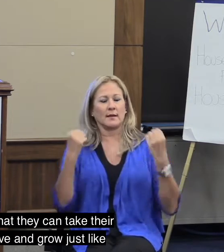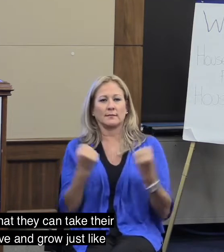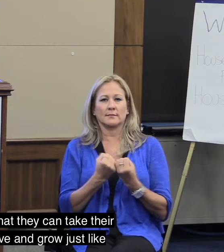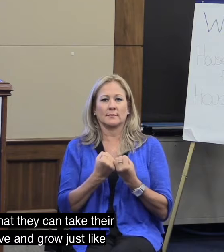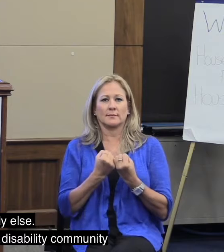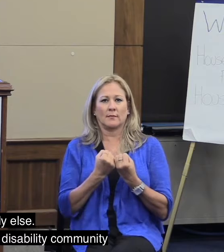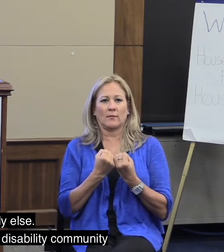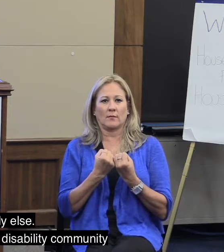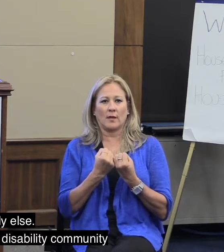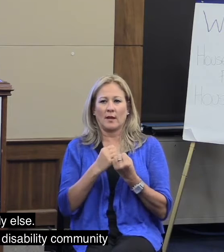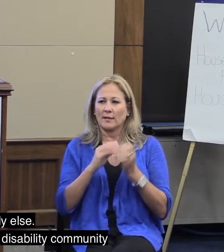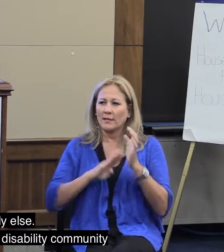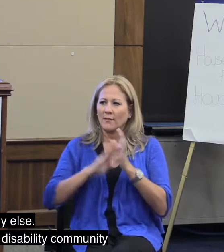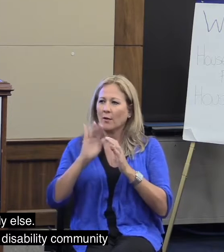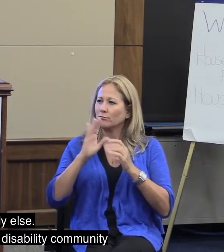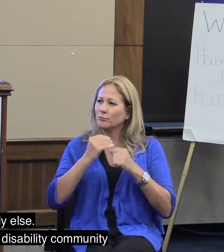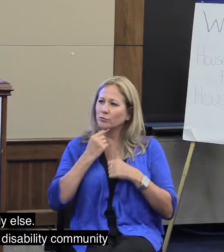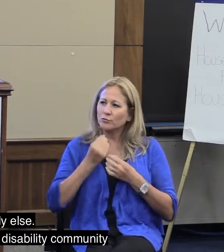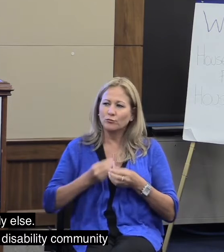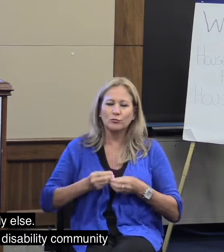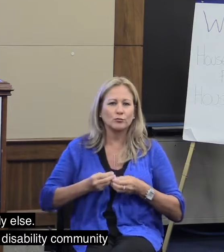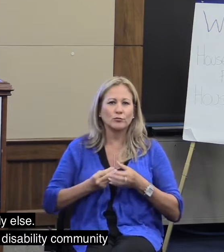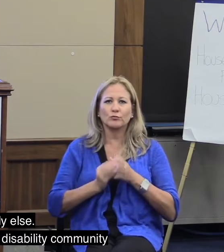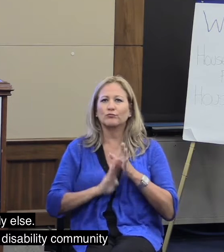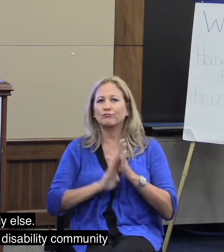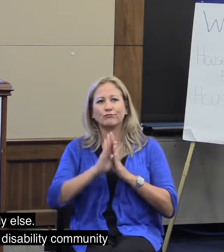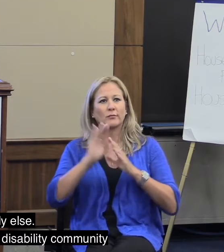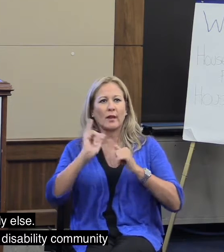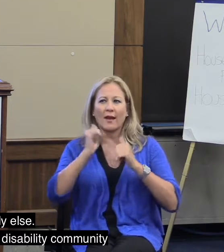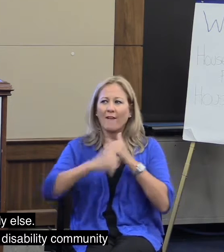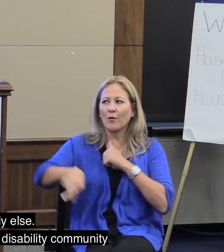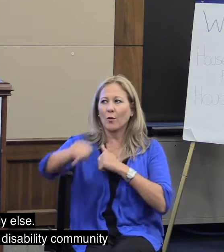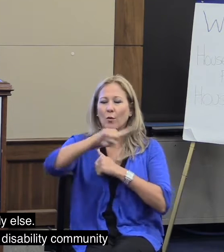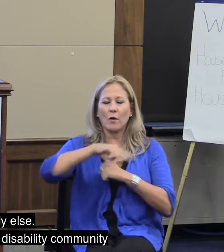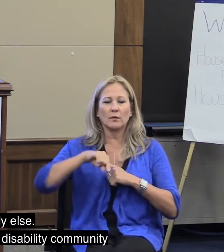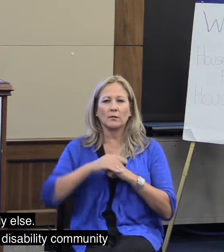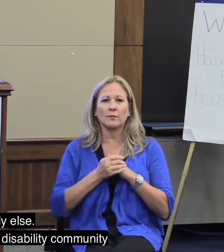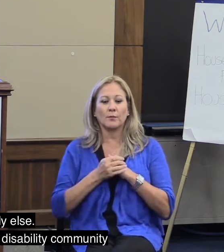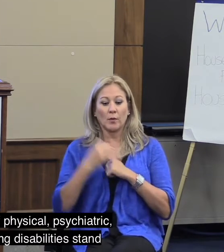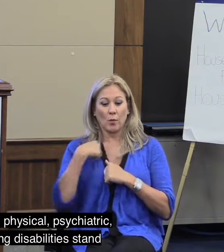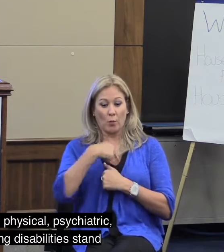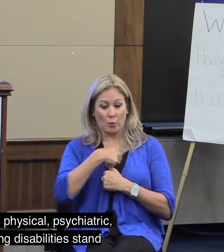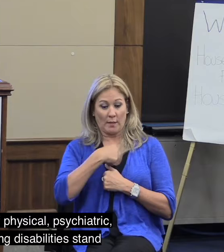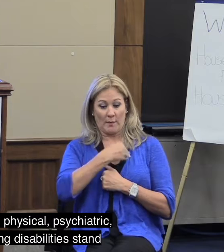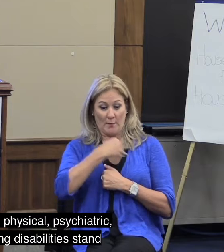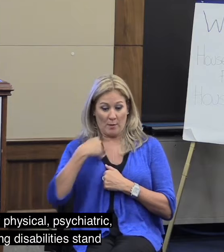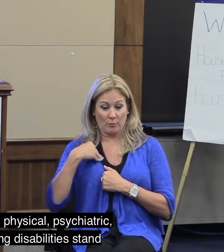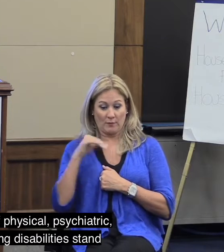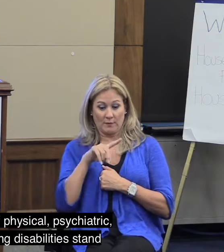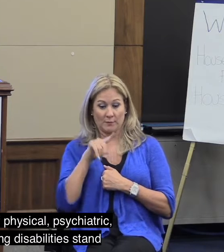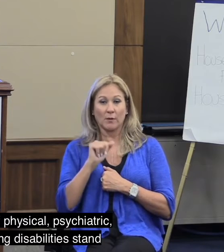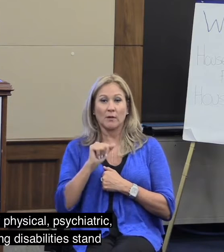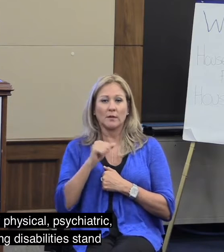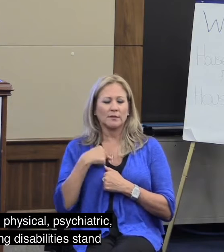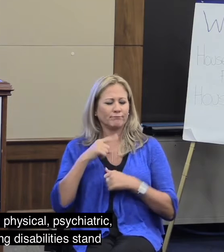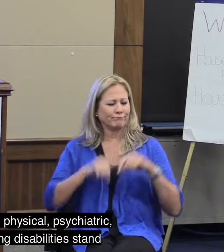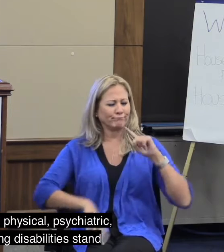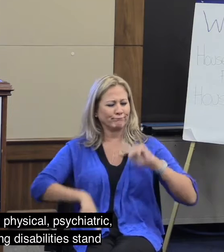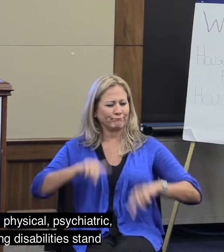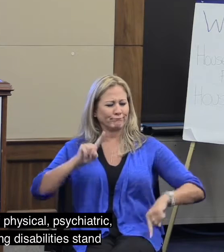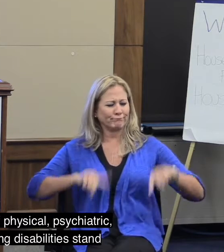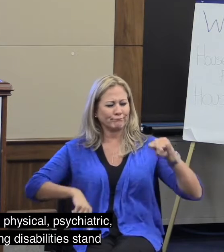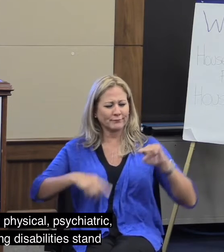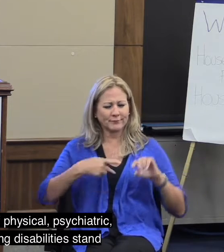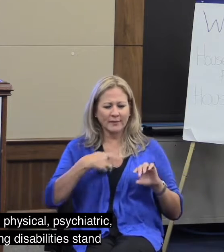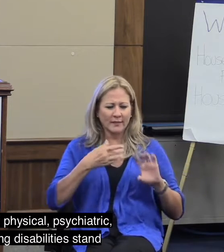give and grow just like everybody else. We, as members of the disability community, who comprise people of physical,